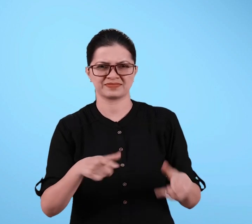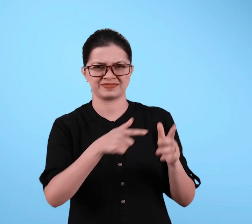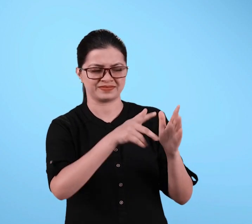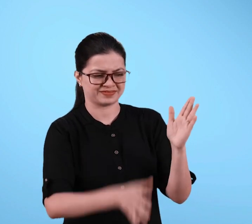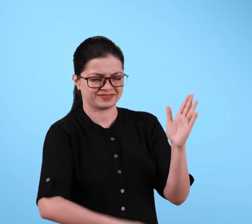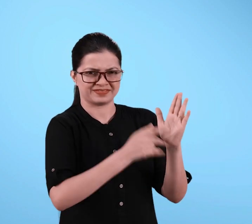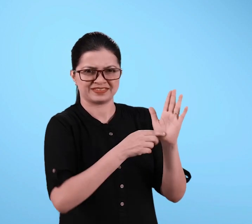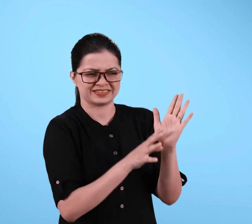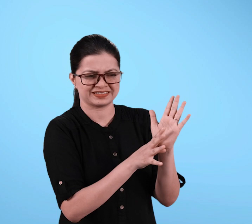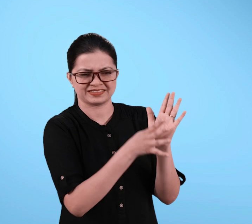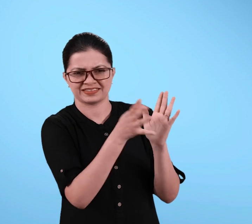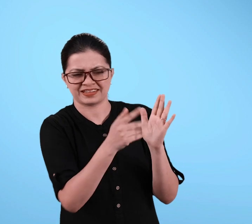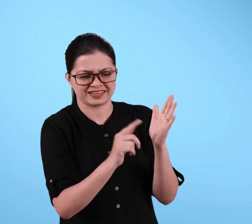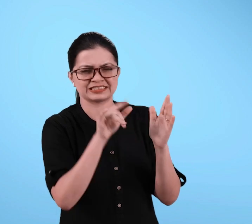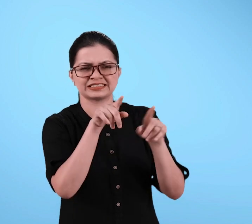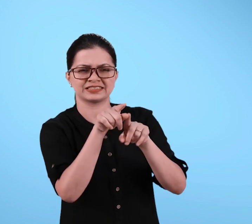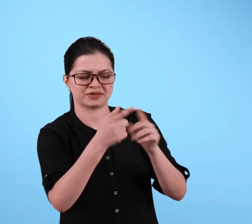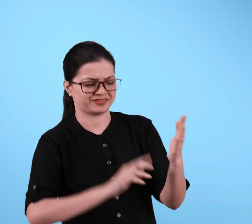Vines, animal fleece, or hair